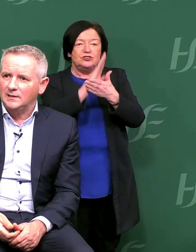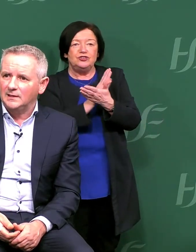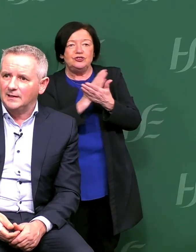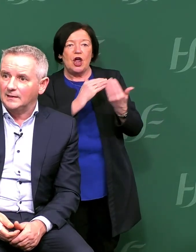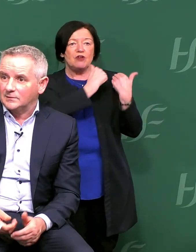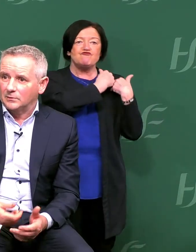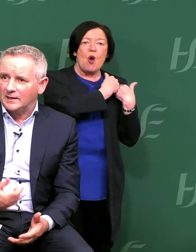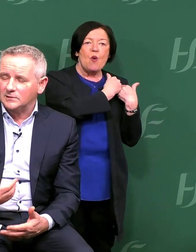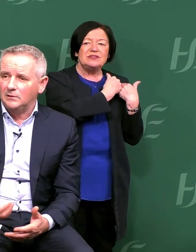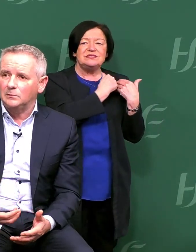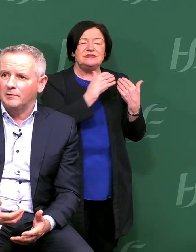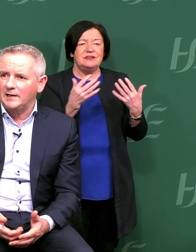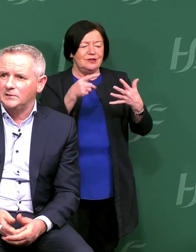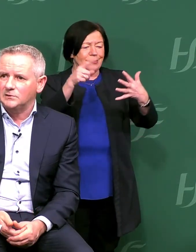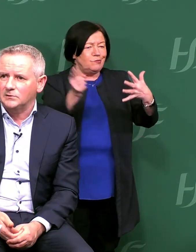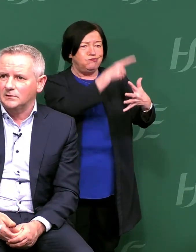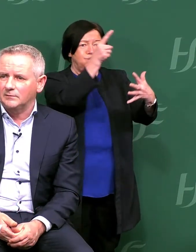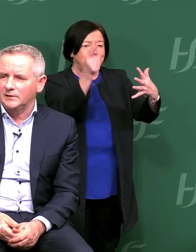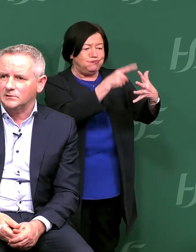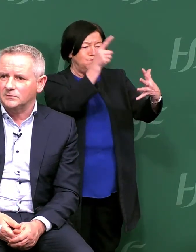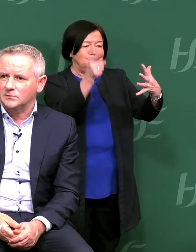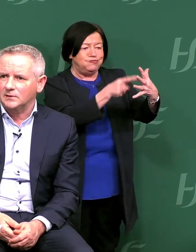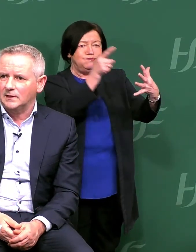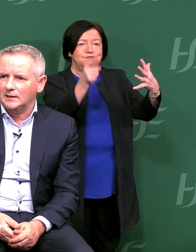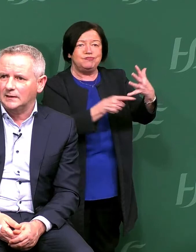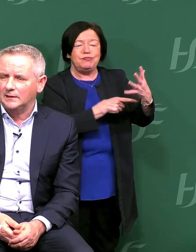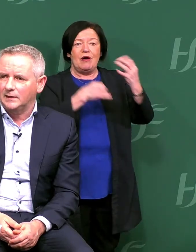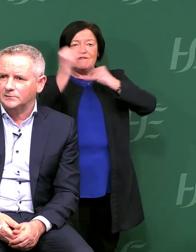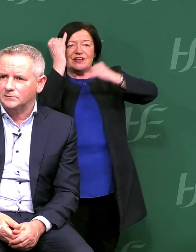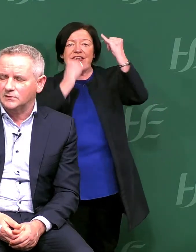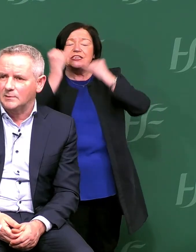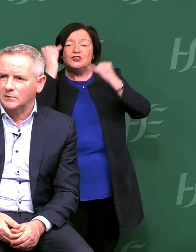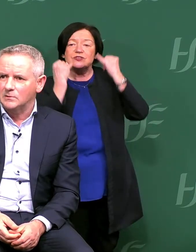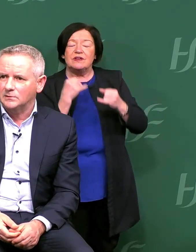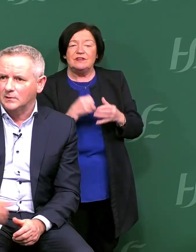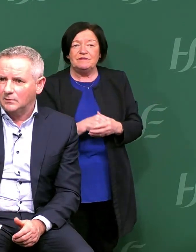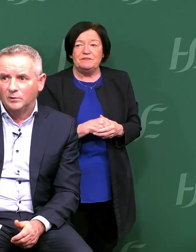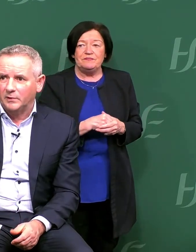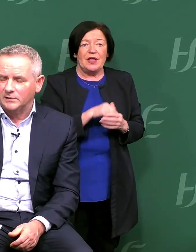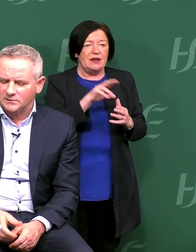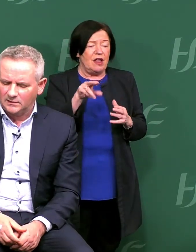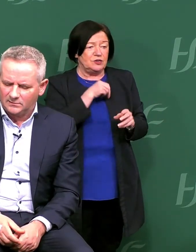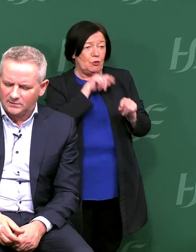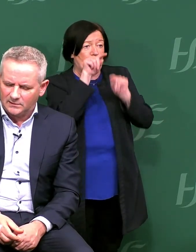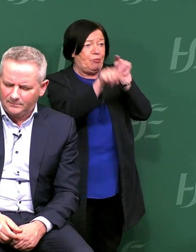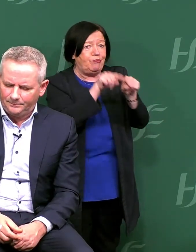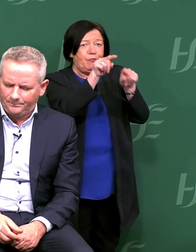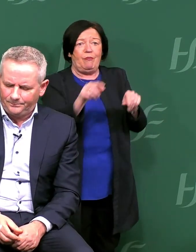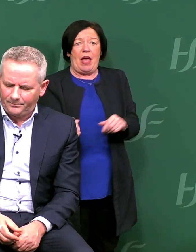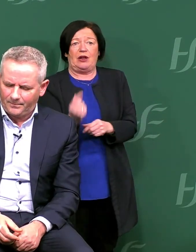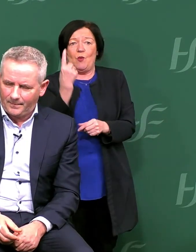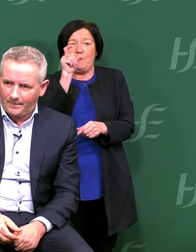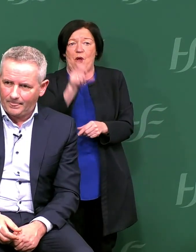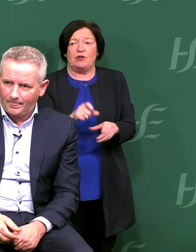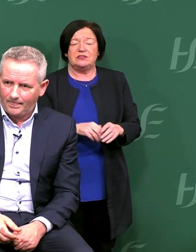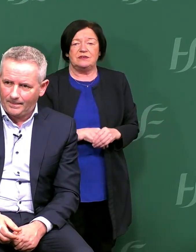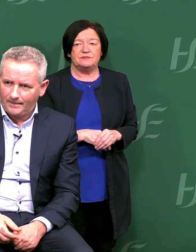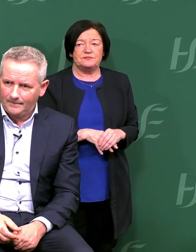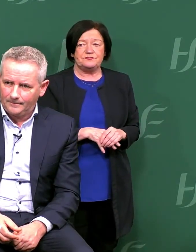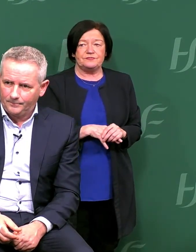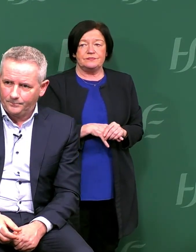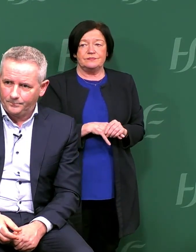roles. So it has a whole range of initiatives and not to scapegoat one person in it at all.